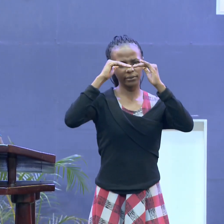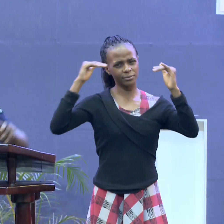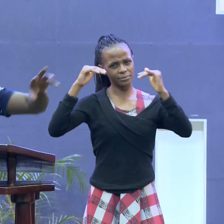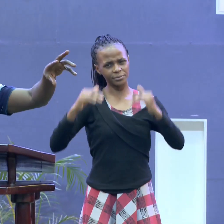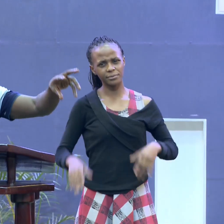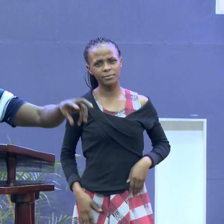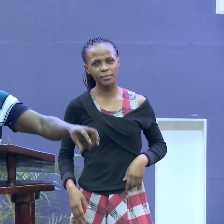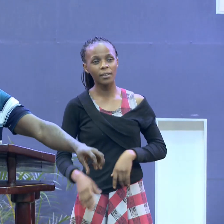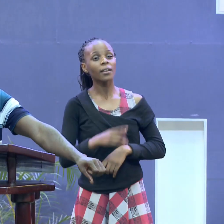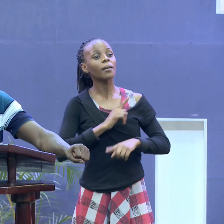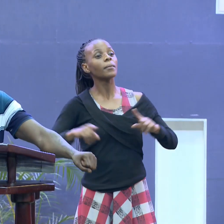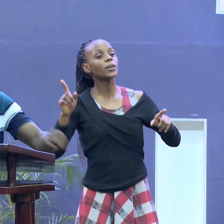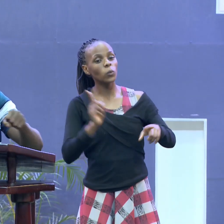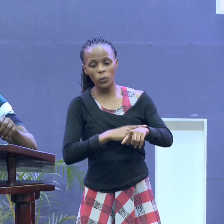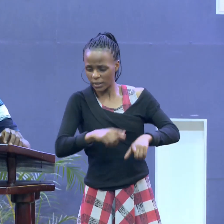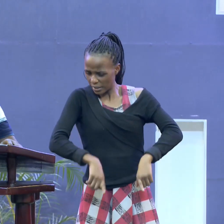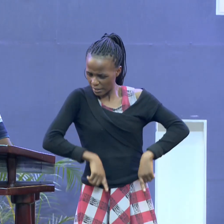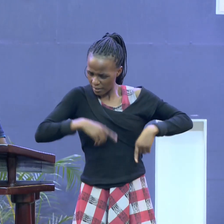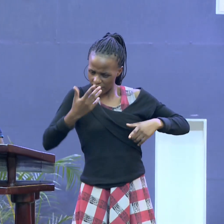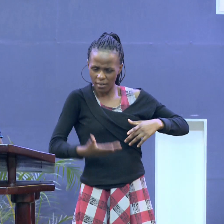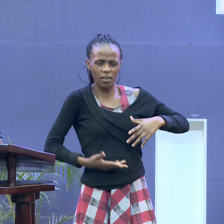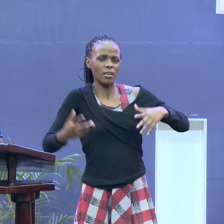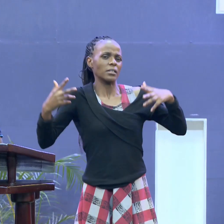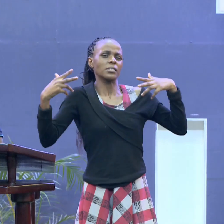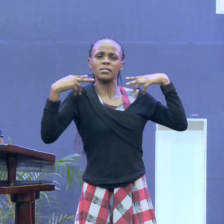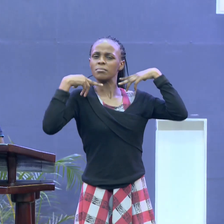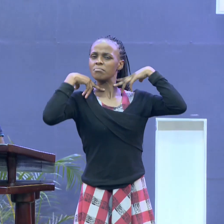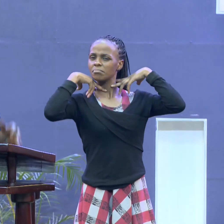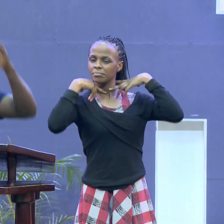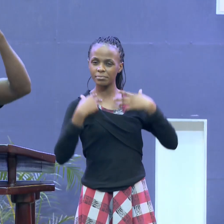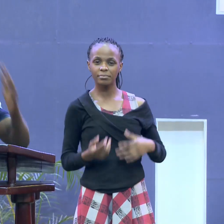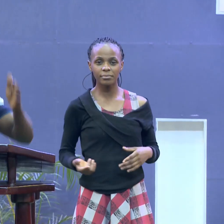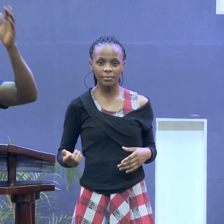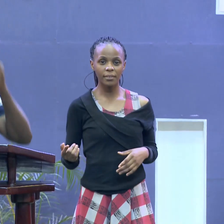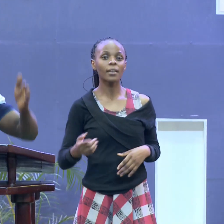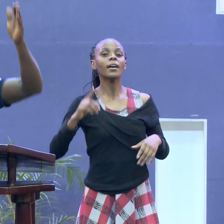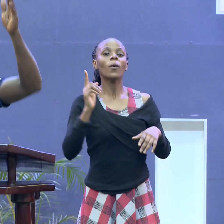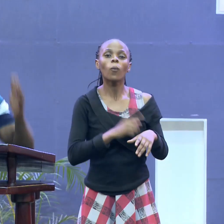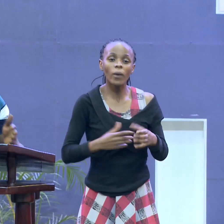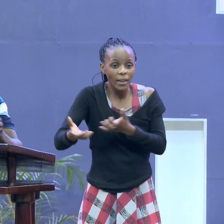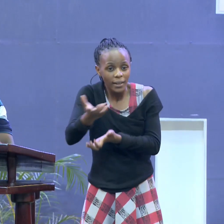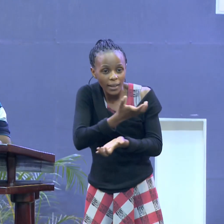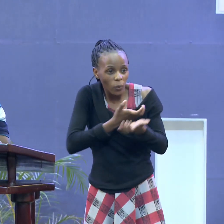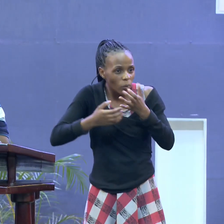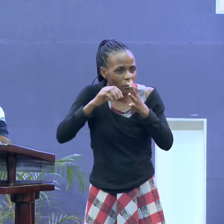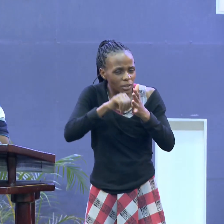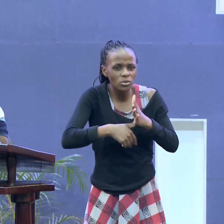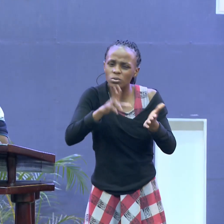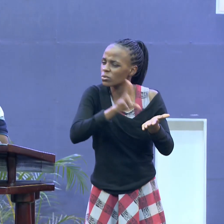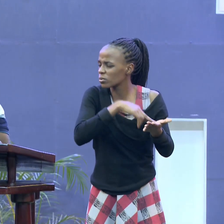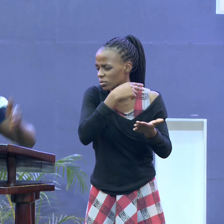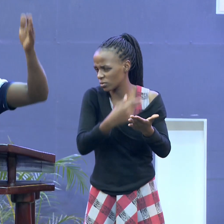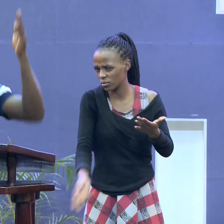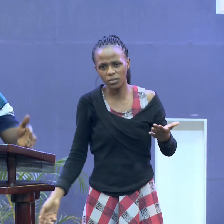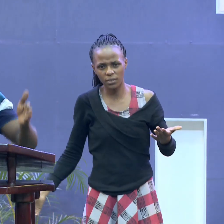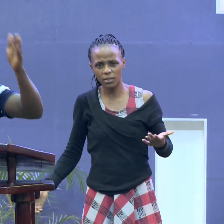very high. Naye ng'obulamu buliko bondage. But when they have bondages over their life. Ng'ebyensimbi byagaana. When they failed in